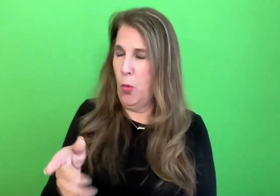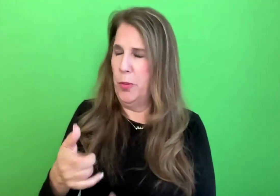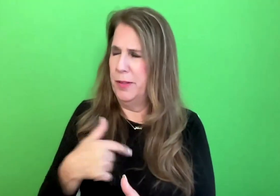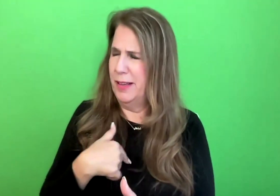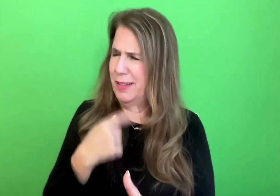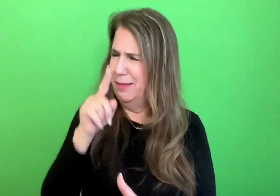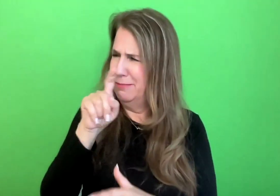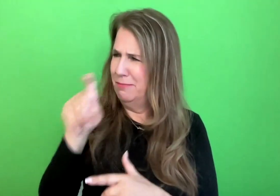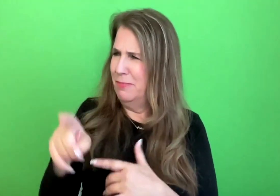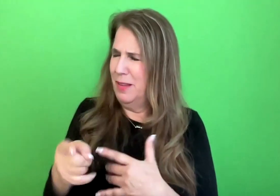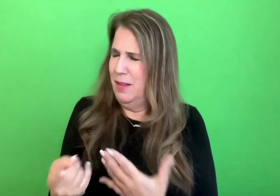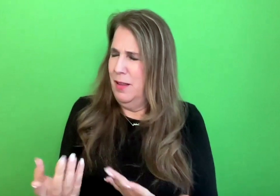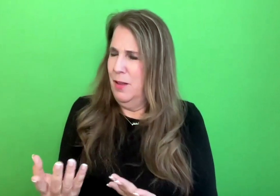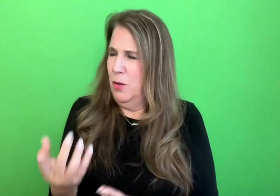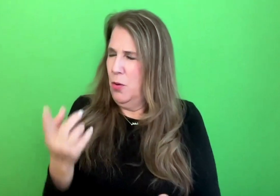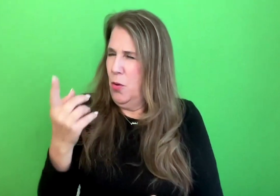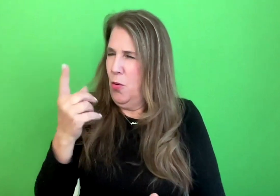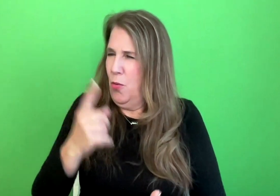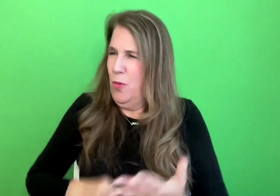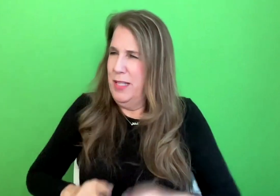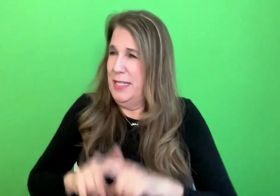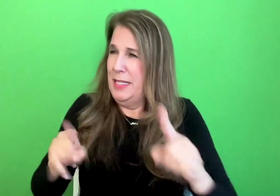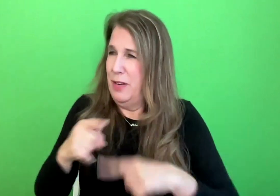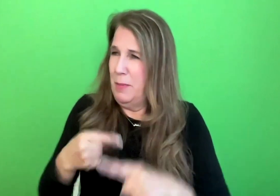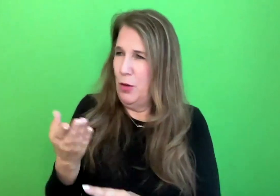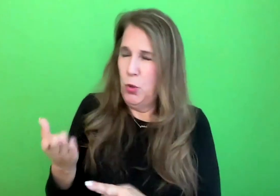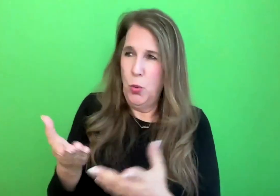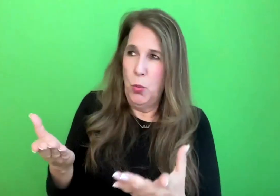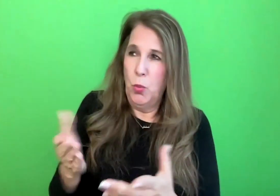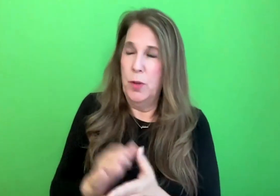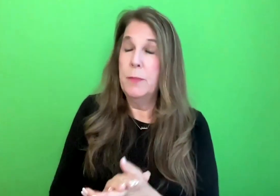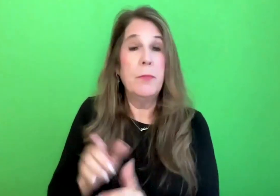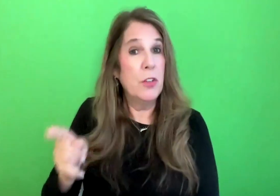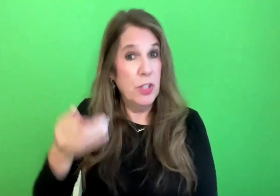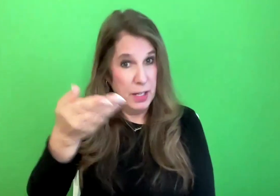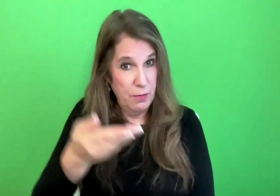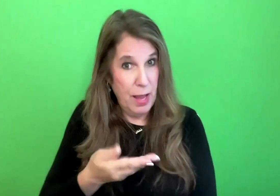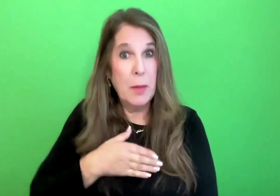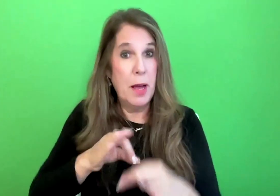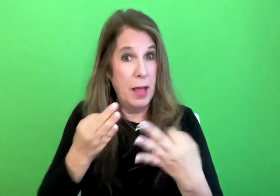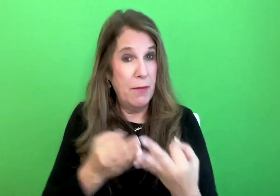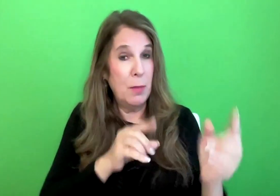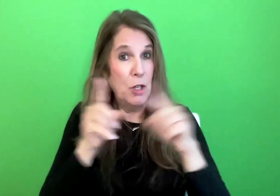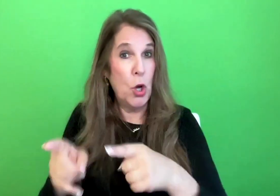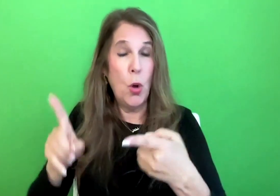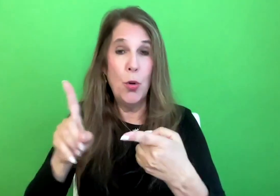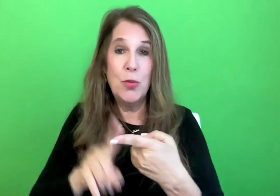questioned, what might they offer that is different? She invited, and we attended what turned out to be a disarming